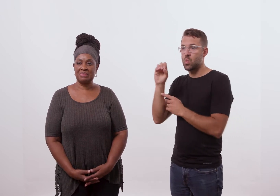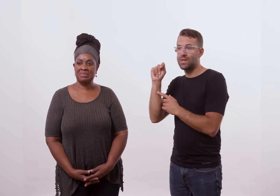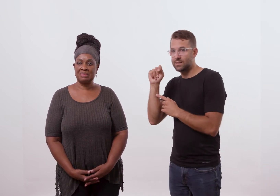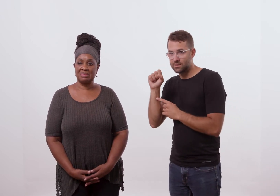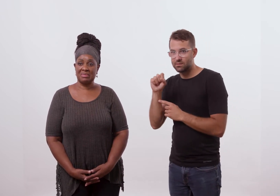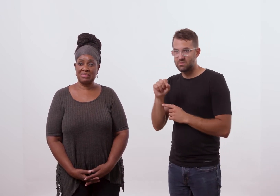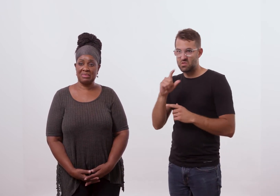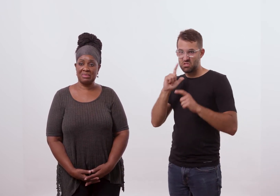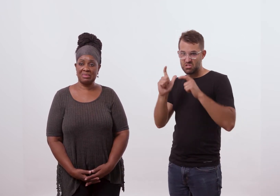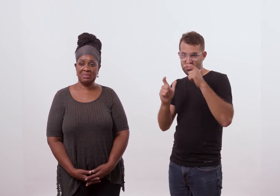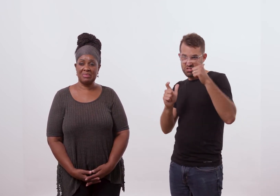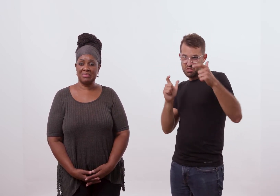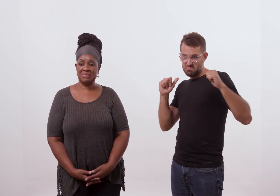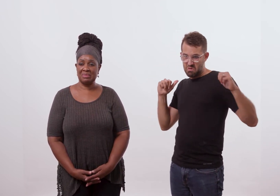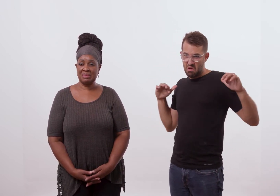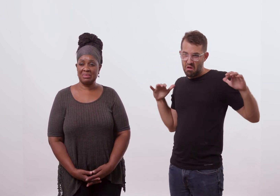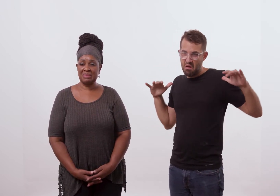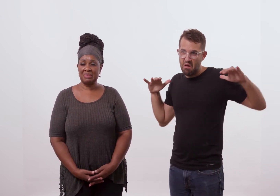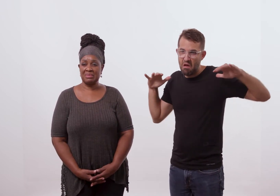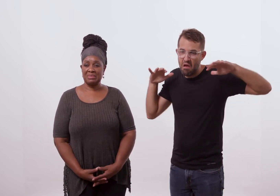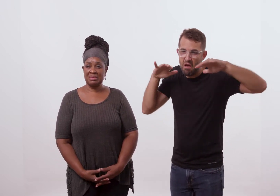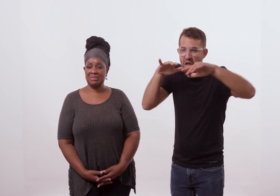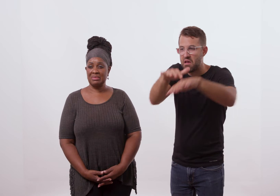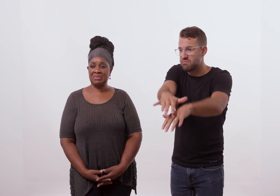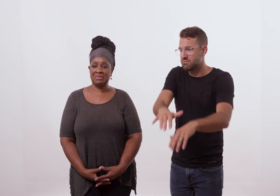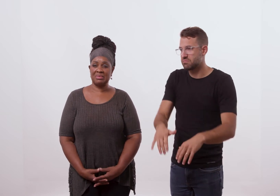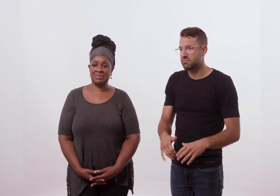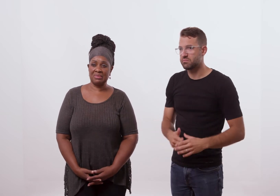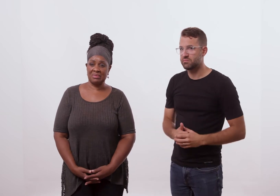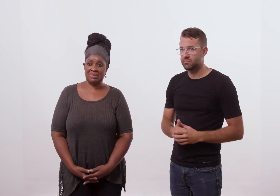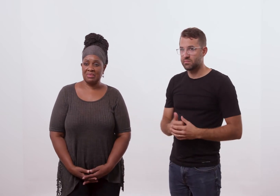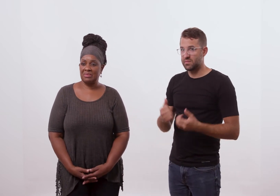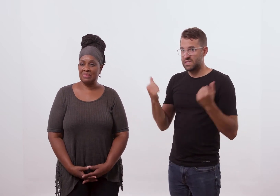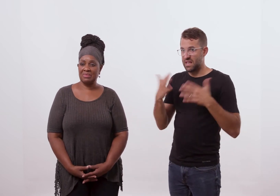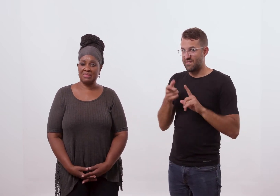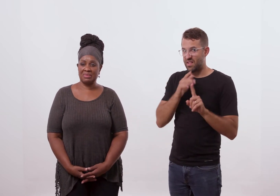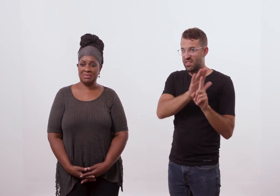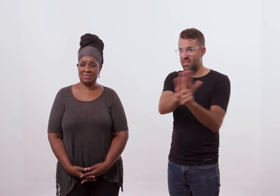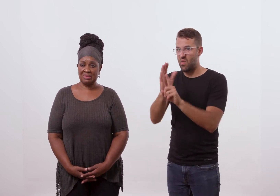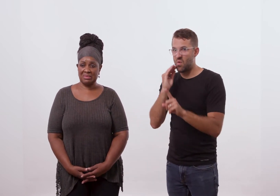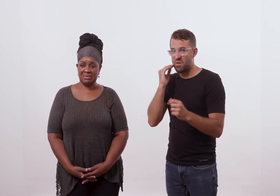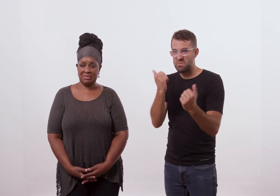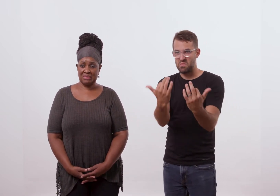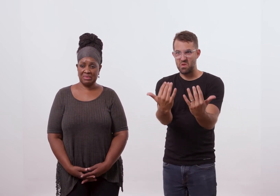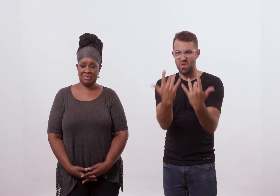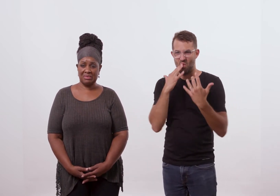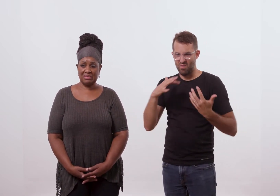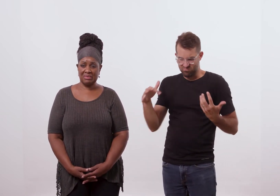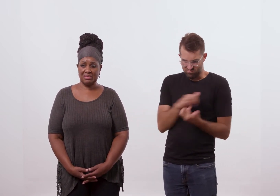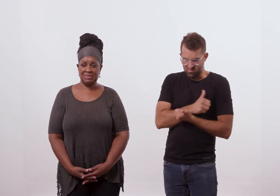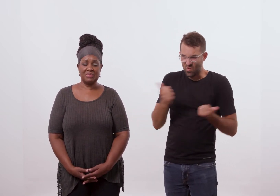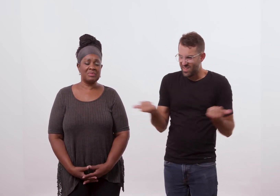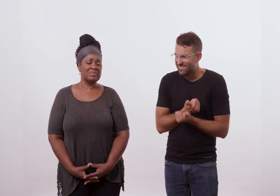that noise scared them up from their canyon. They're headed this way! They'll smash things to bits! It's a long way under the blazing